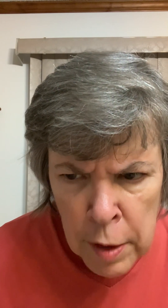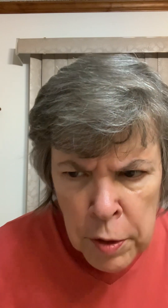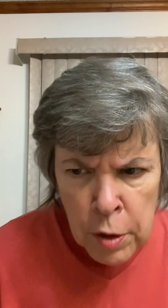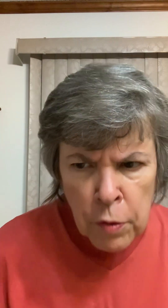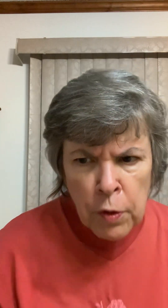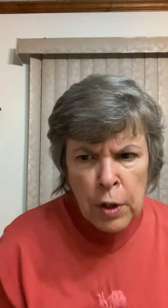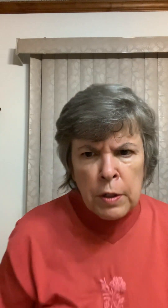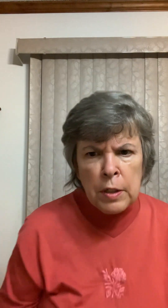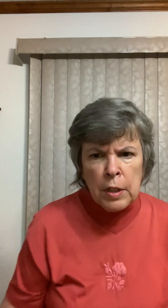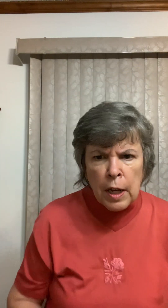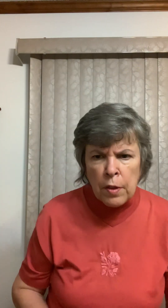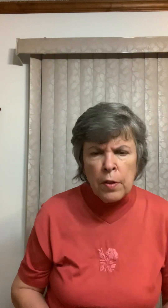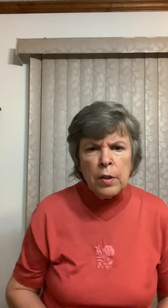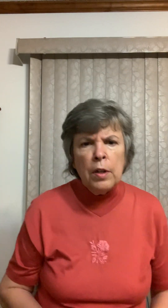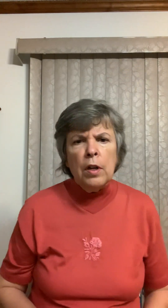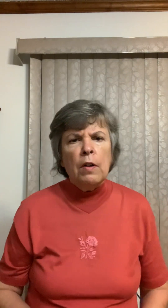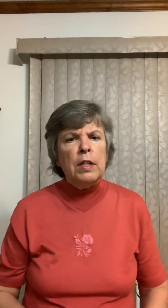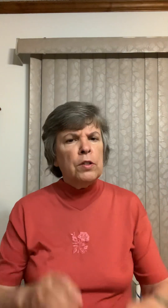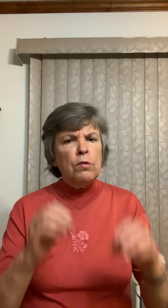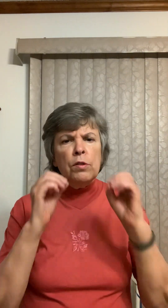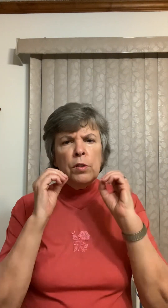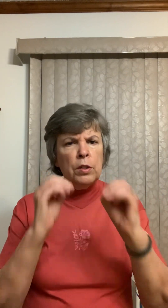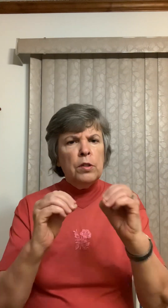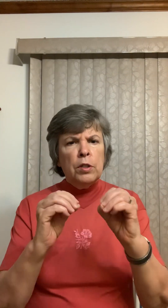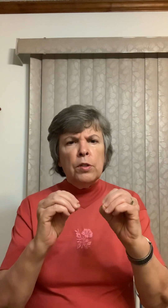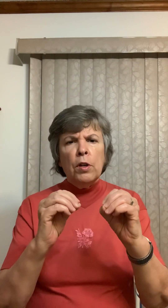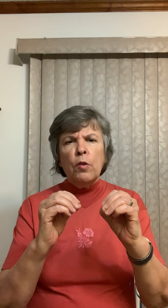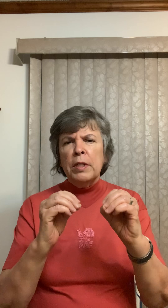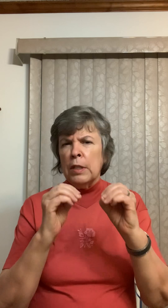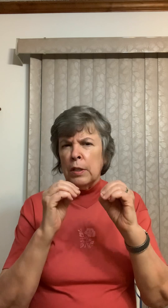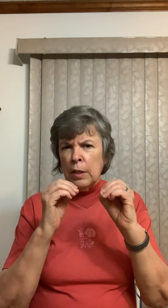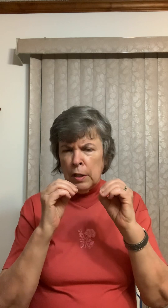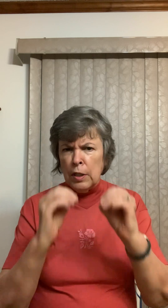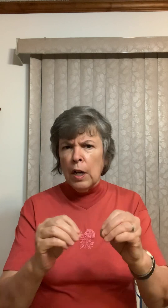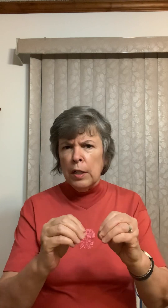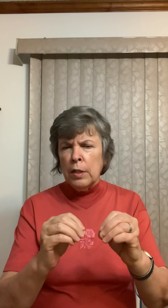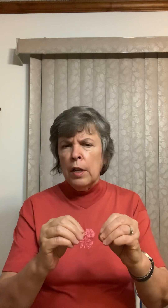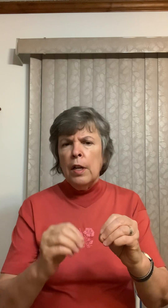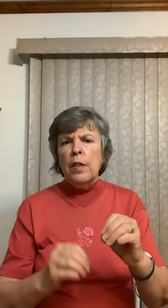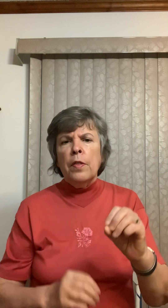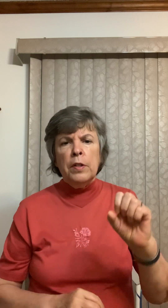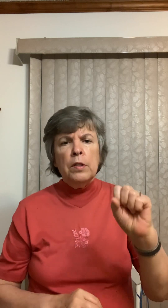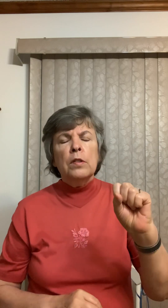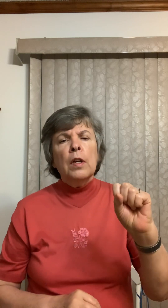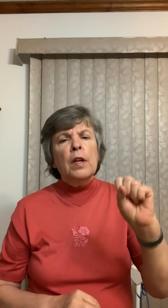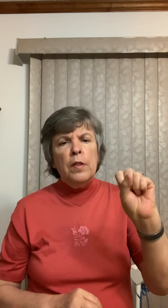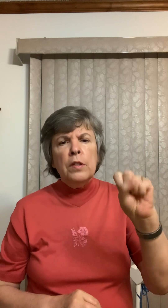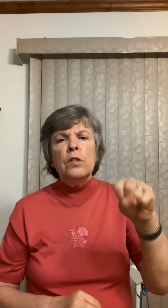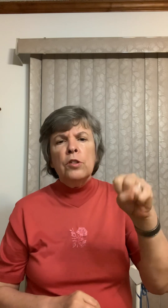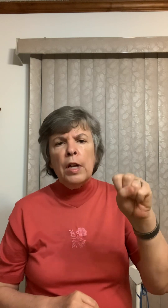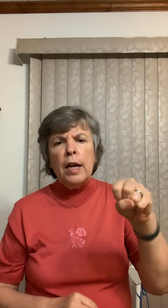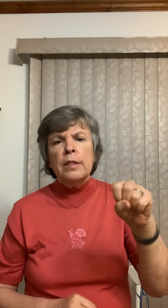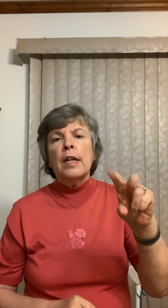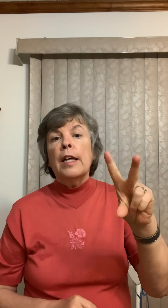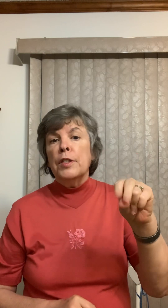no fear in death. All right. So this is the no as in none. This is yes and